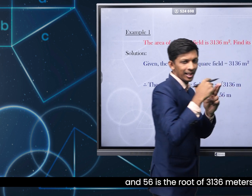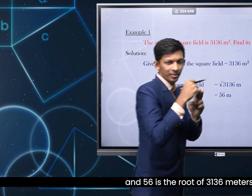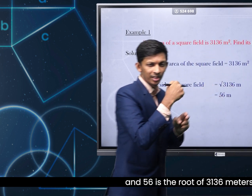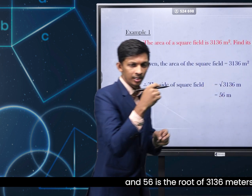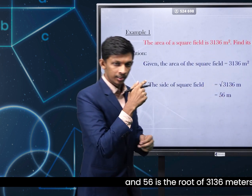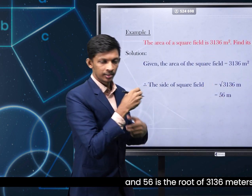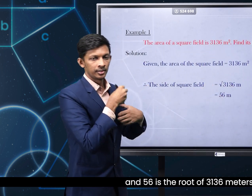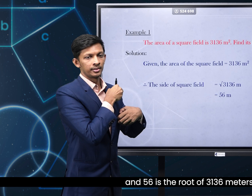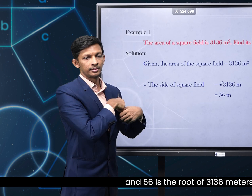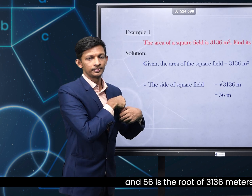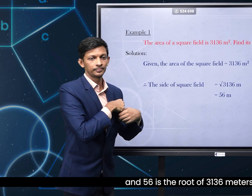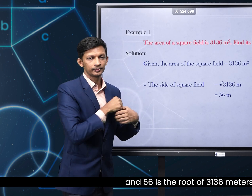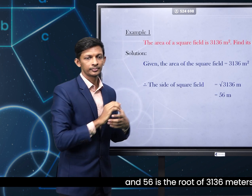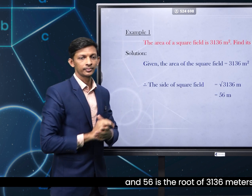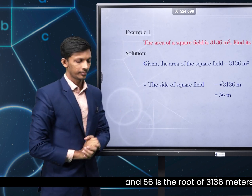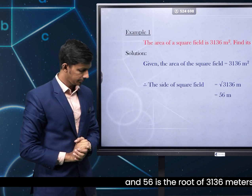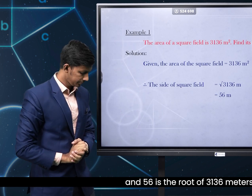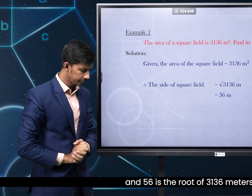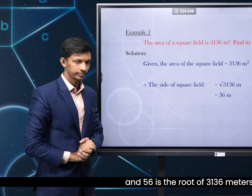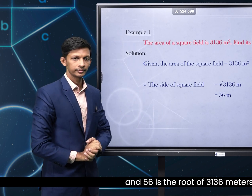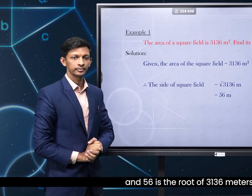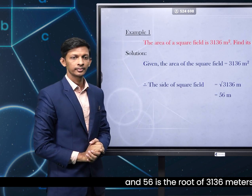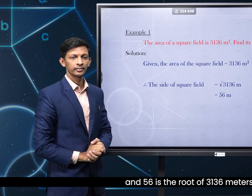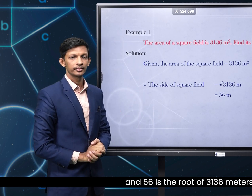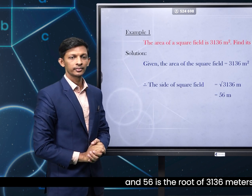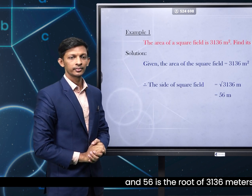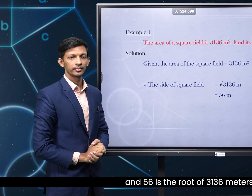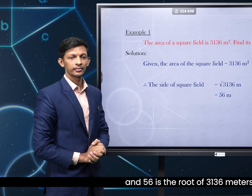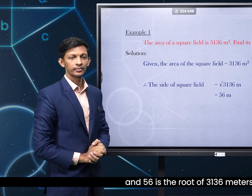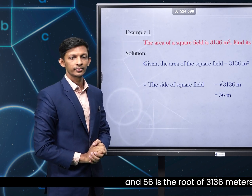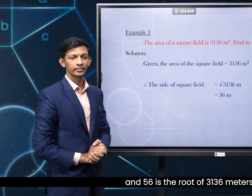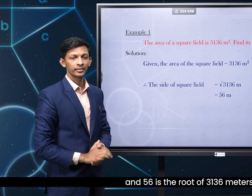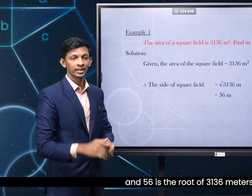And 56 is the square root of 3136 meter.